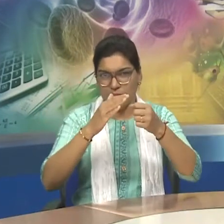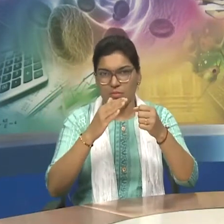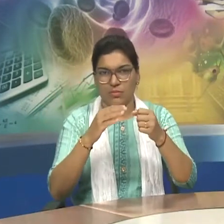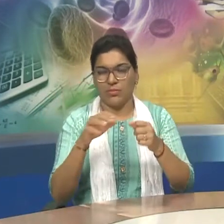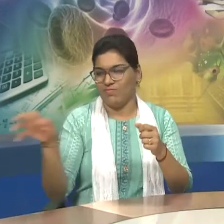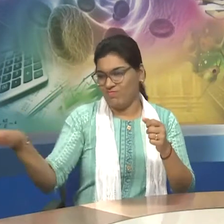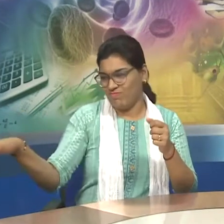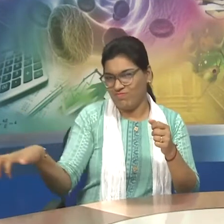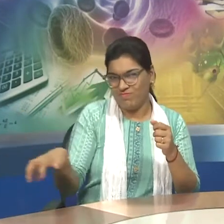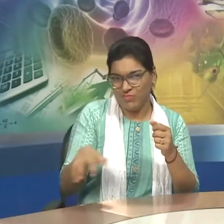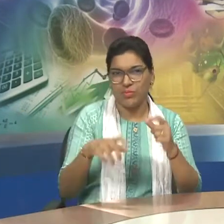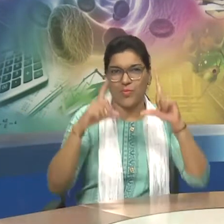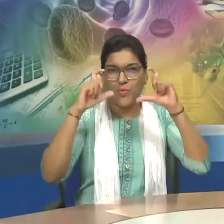The